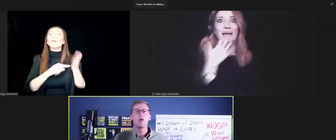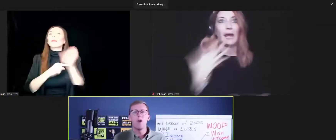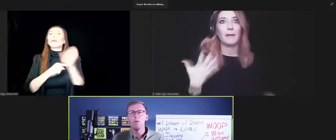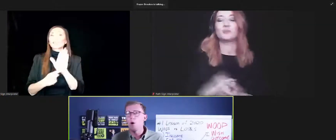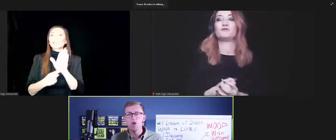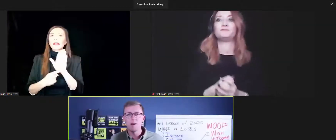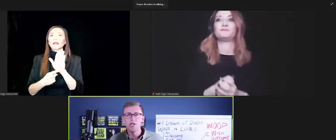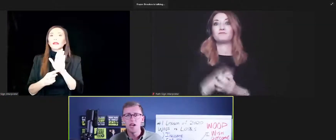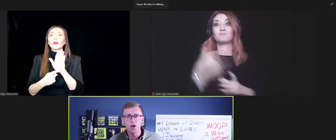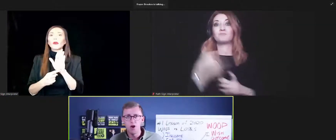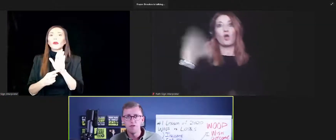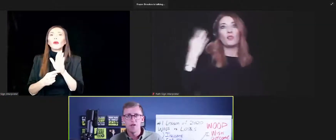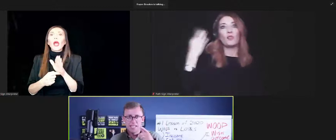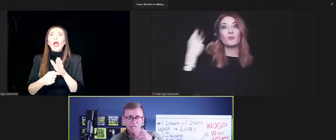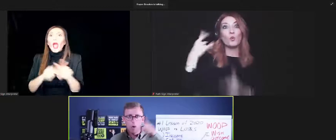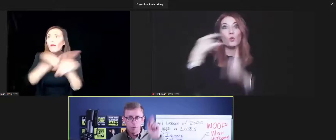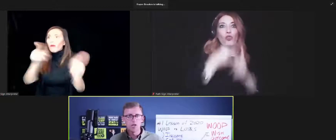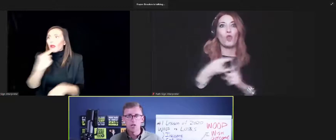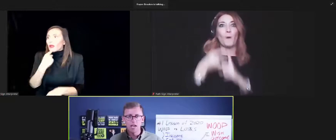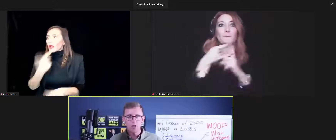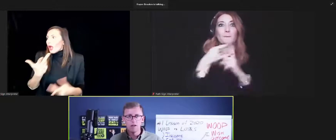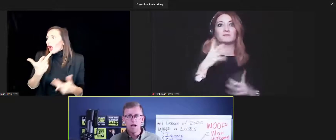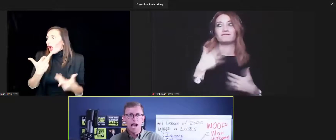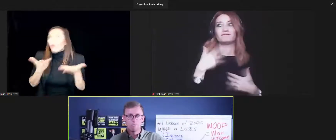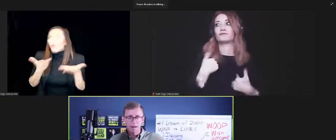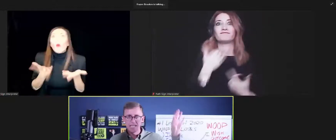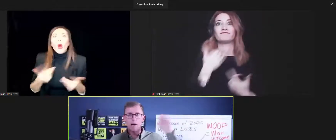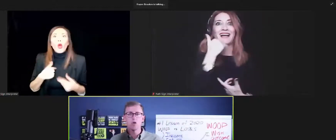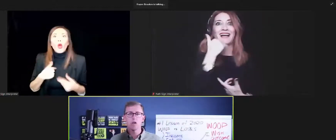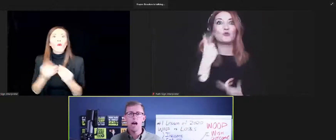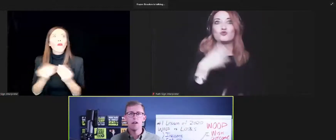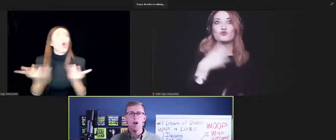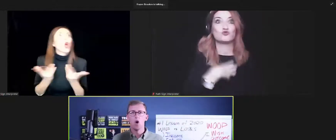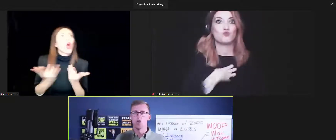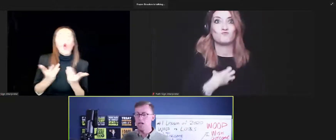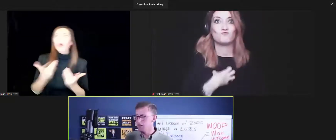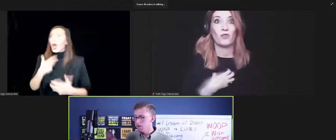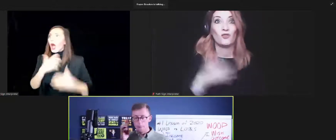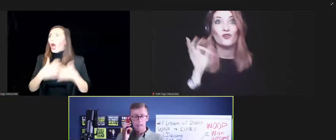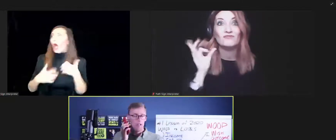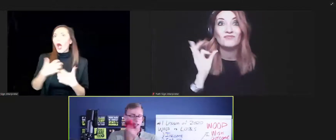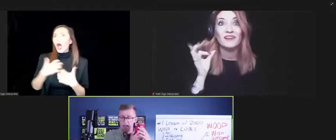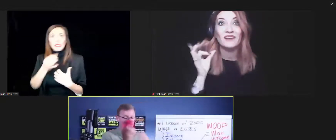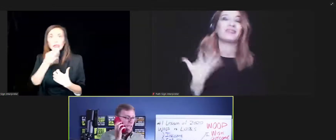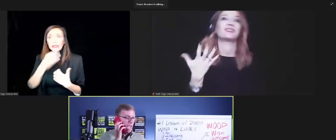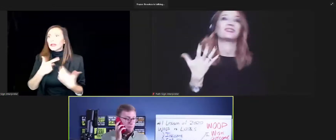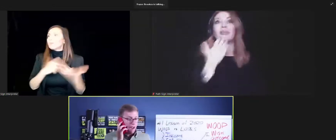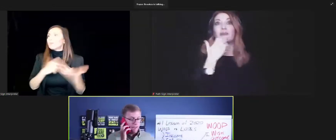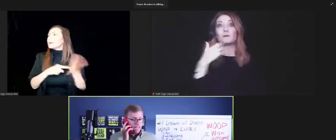that means you haven't watched the presentation enough and you need to go on the presentation as many times as you can until,